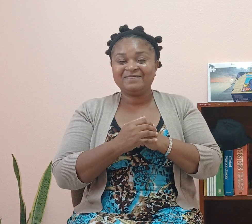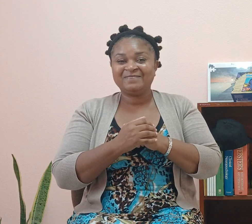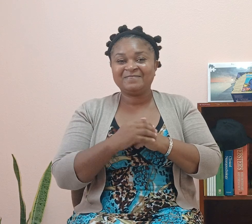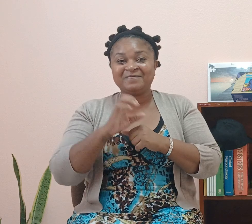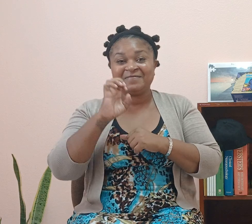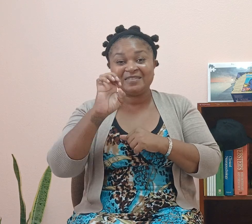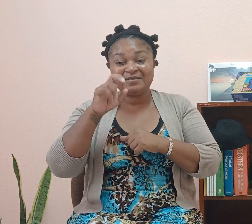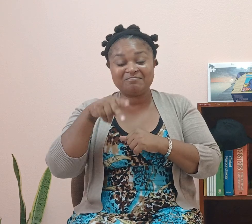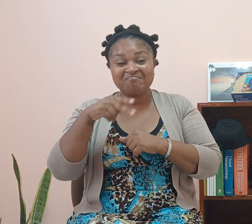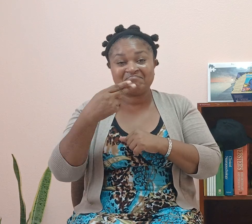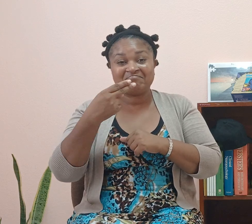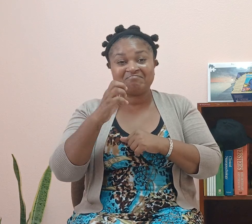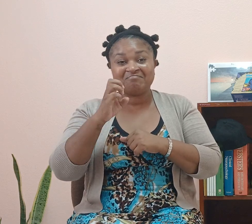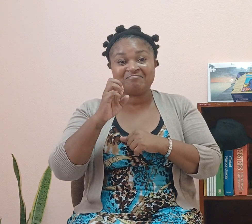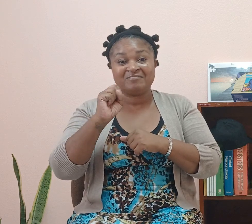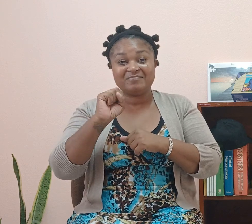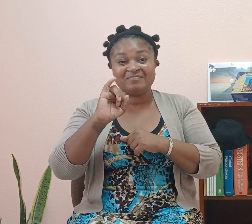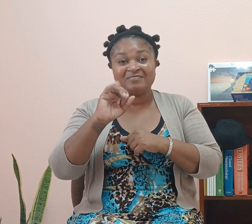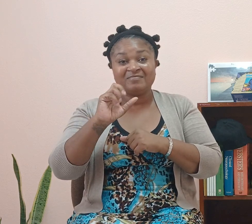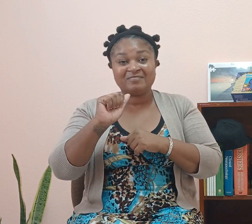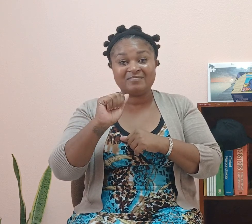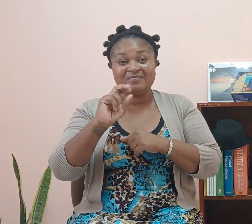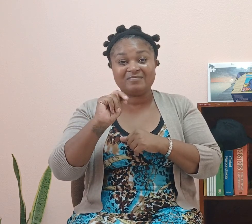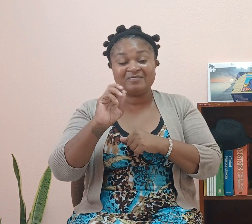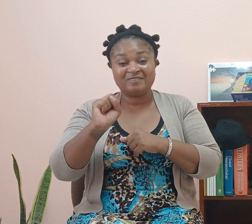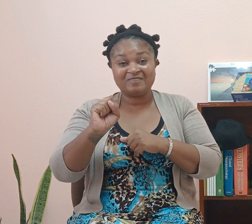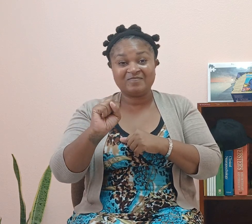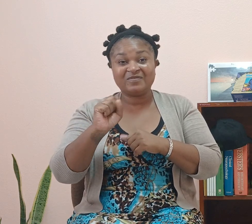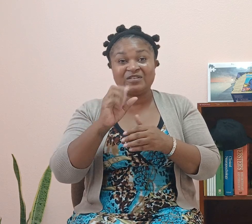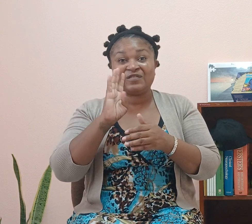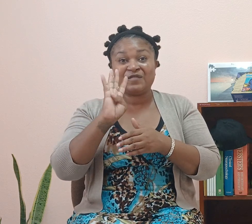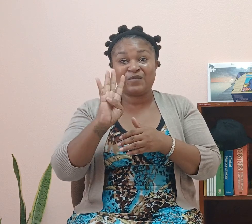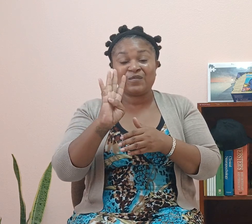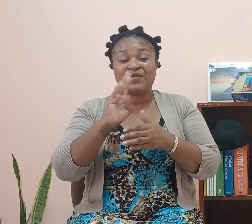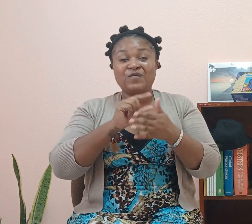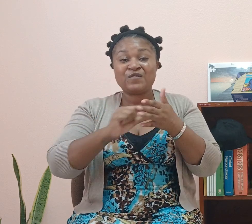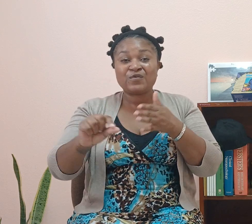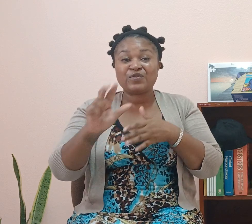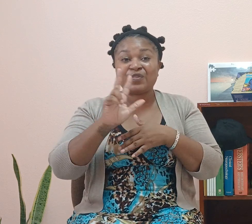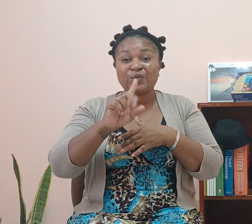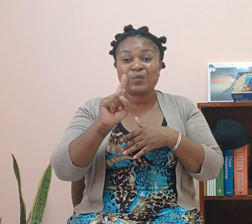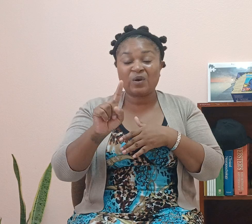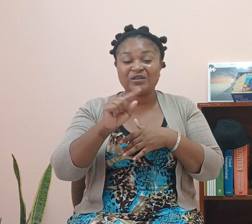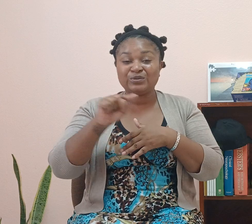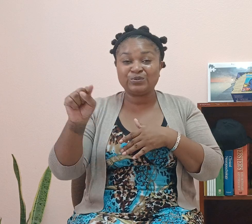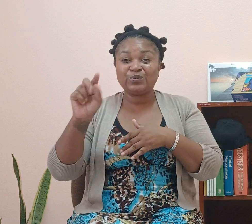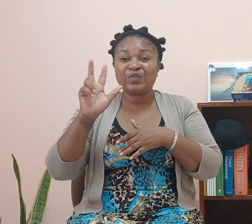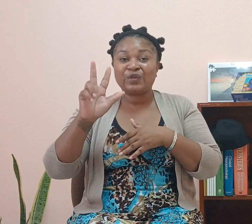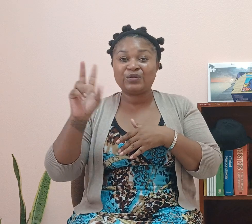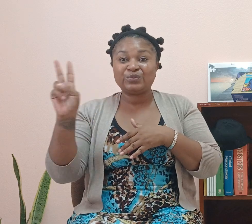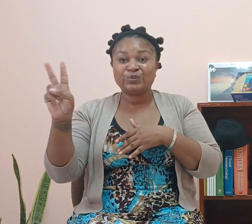Ephesians 4, verses 31 to 32, the New Living